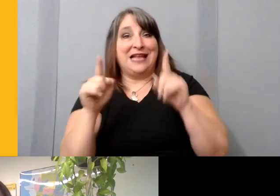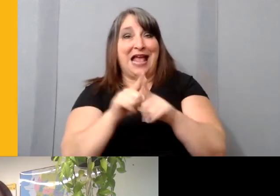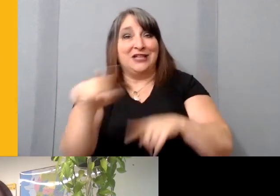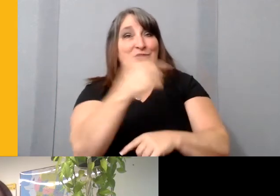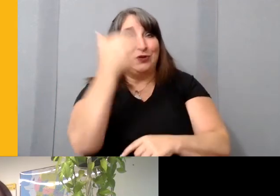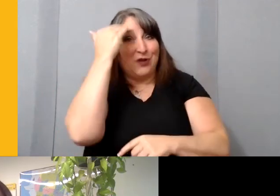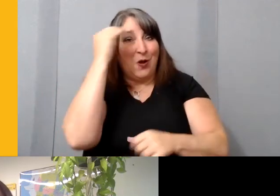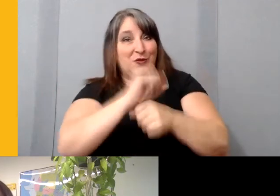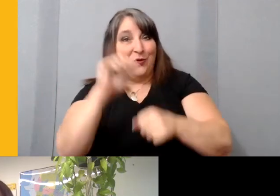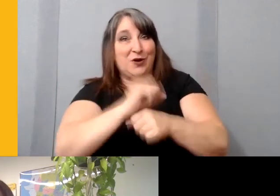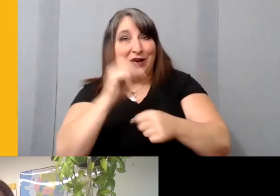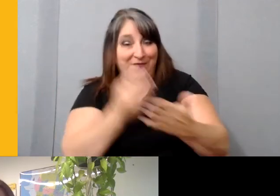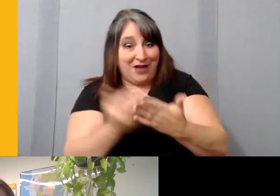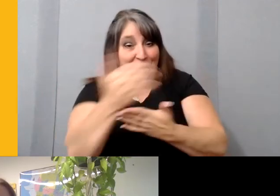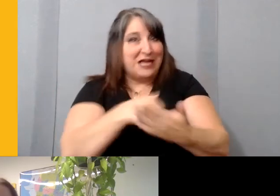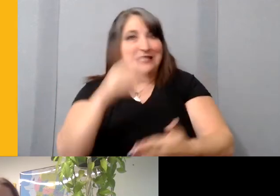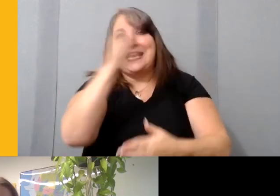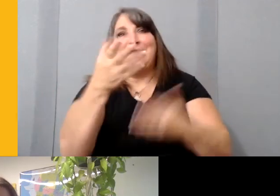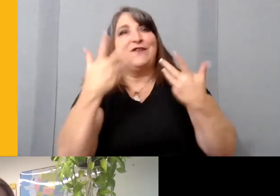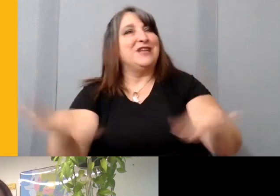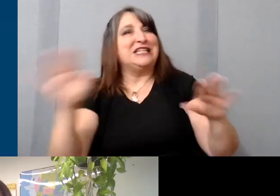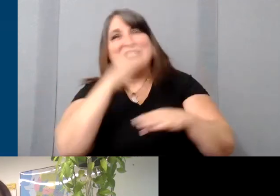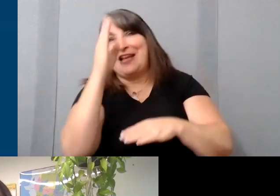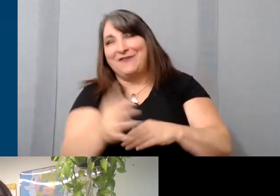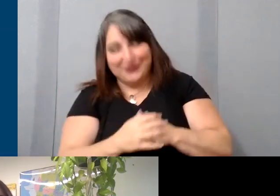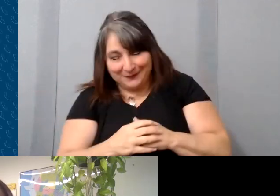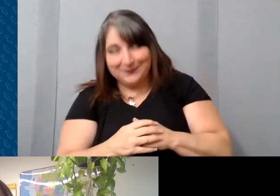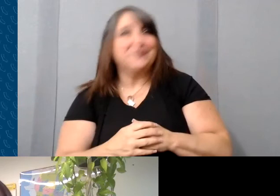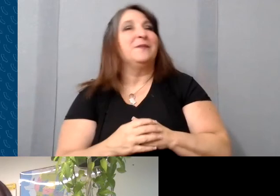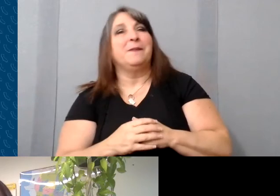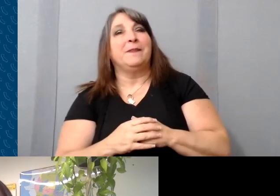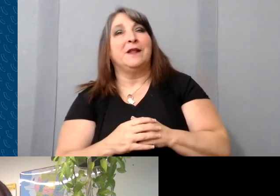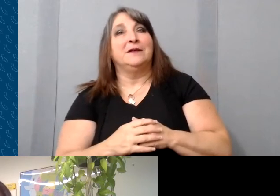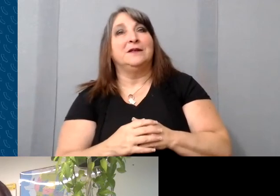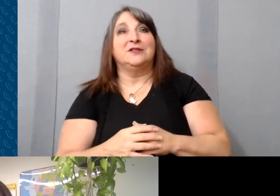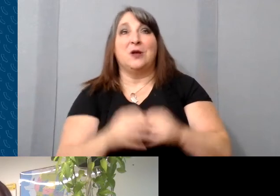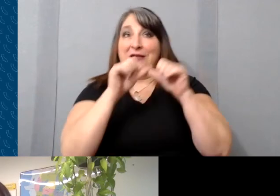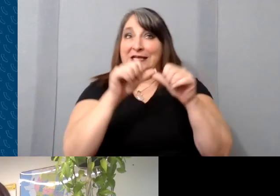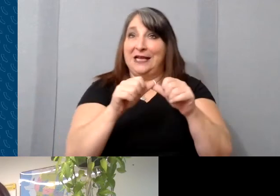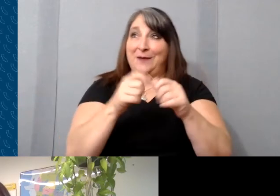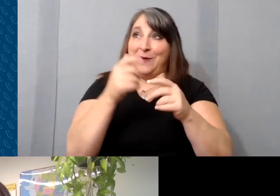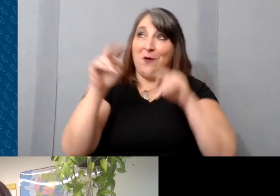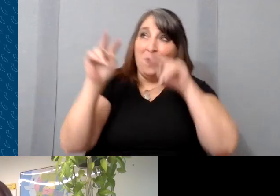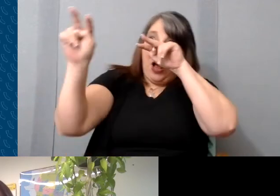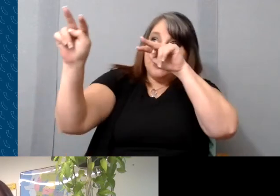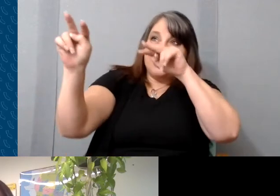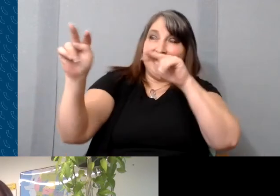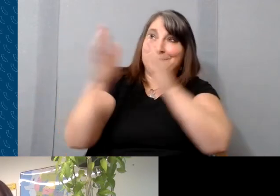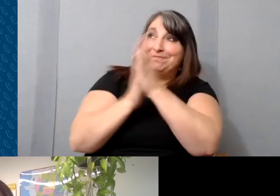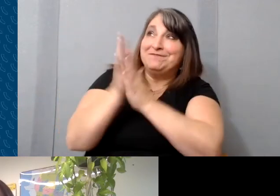the work of fundraising is never done. Next slide, please. So stay tuned for the relaunch of our programs,